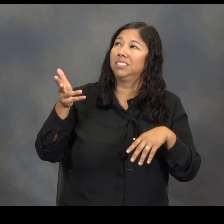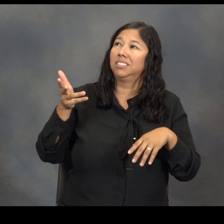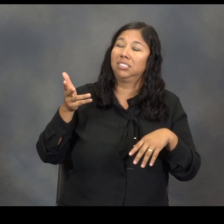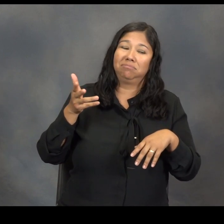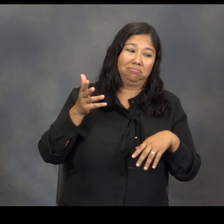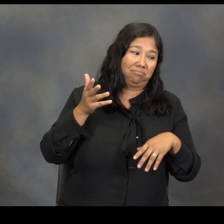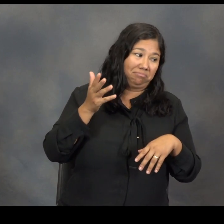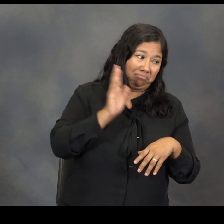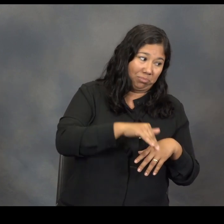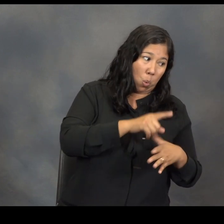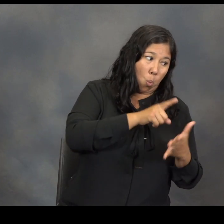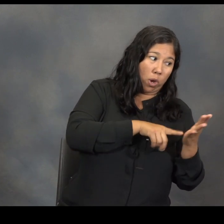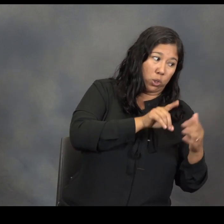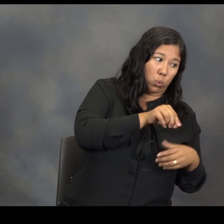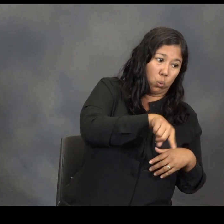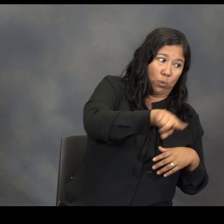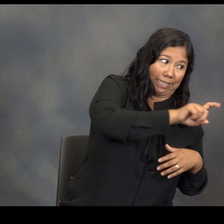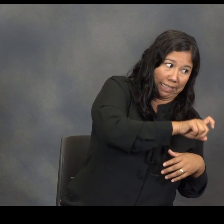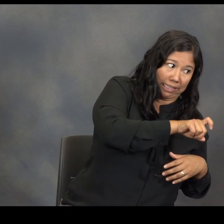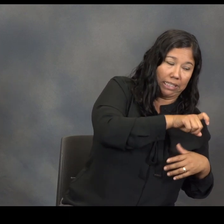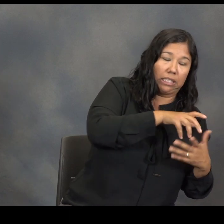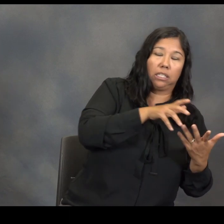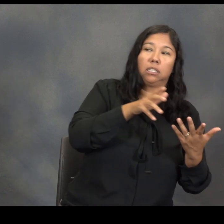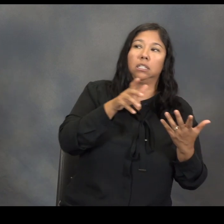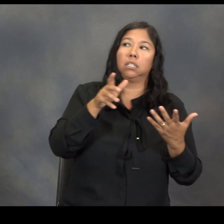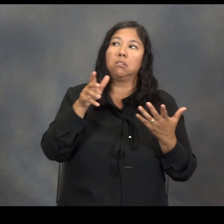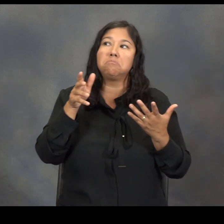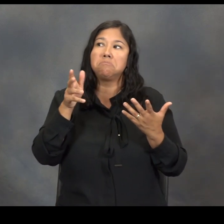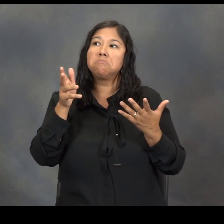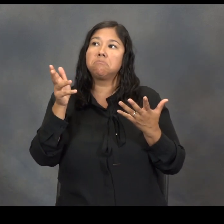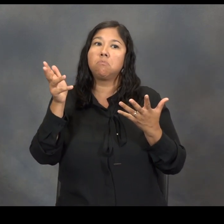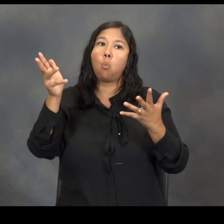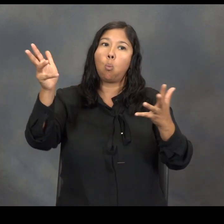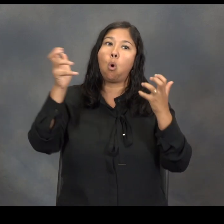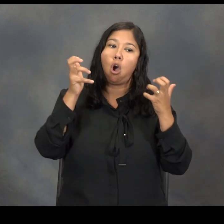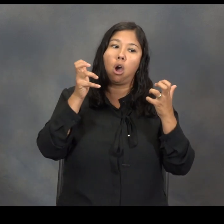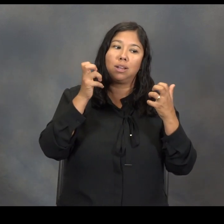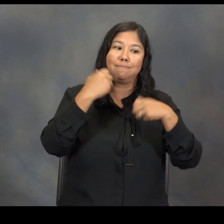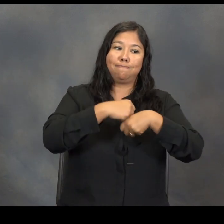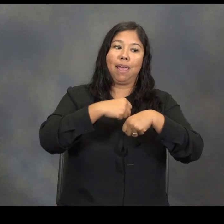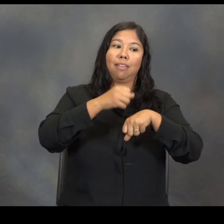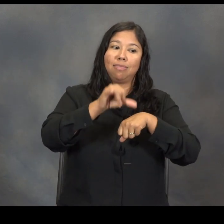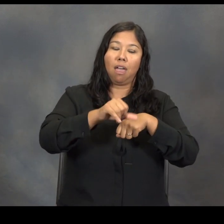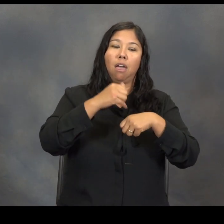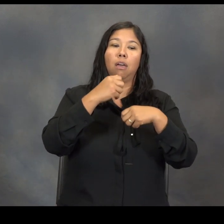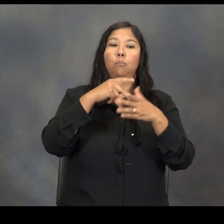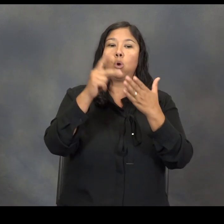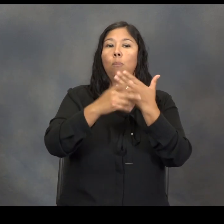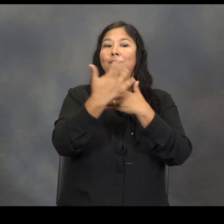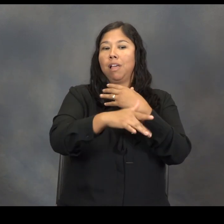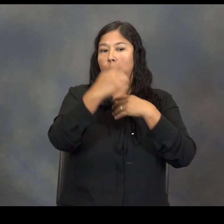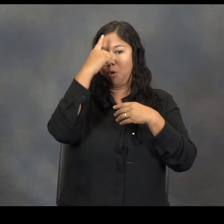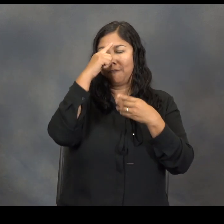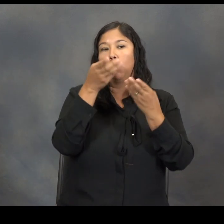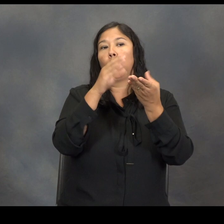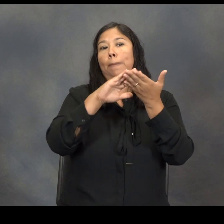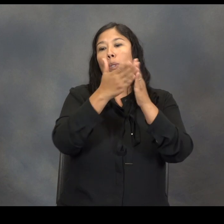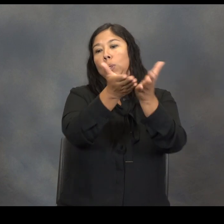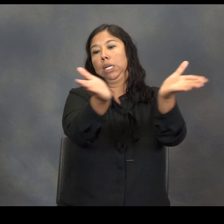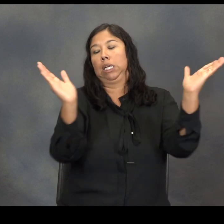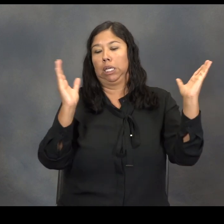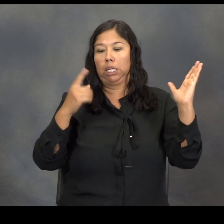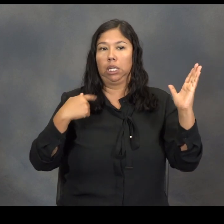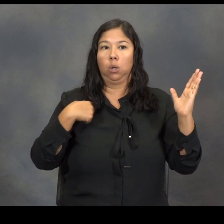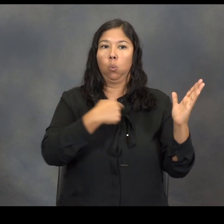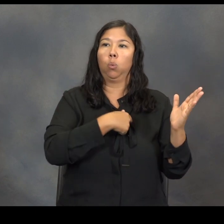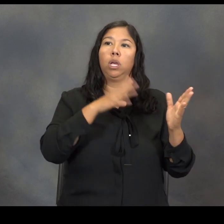there? And designing a program not just for our participants. I want to make sure that it's available to the community at large. So trying to